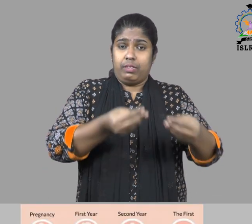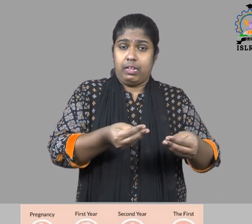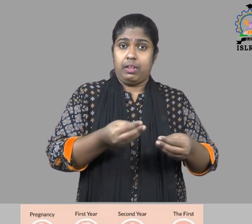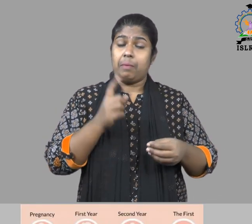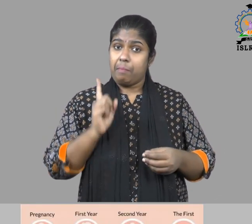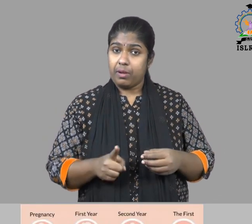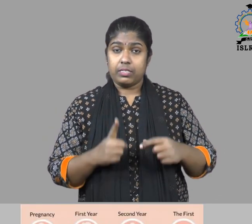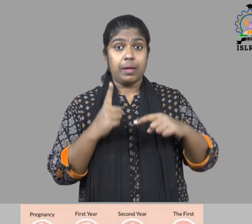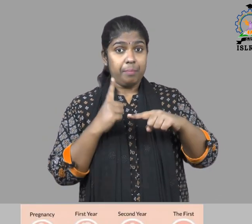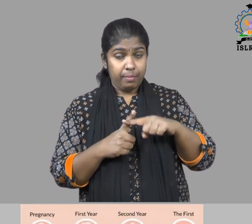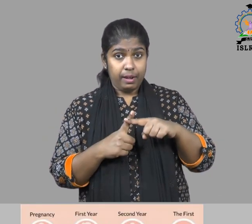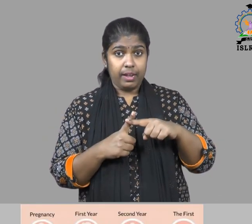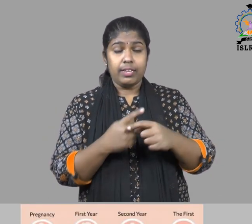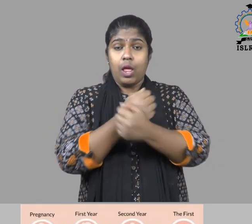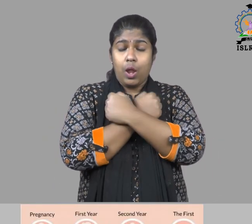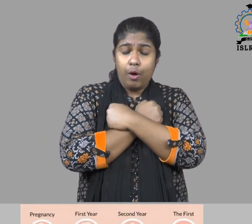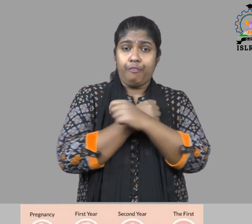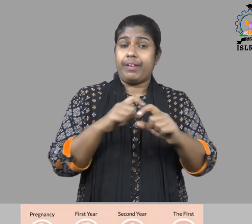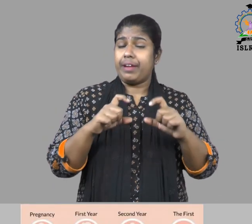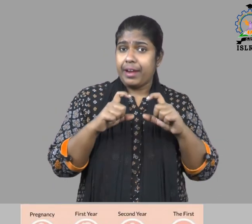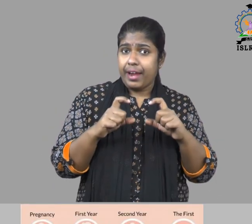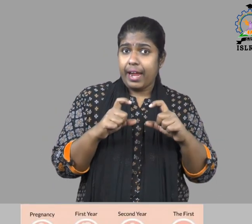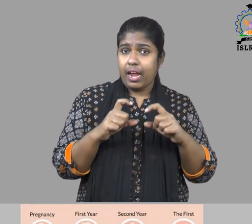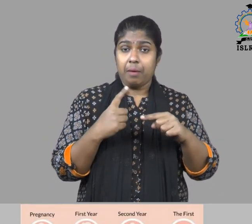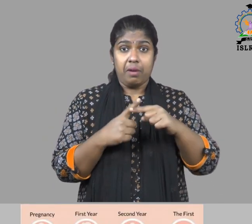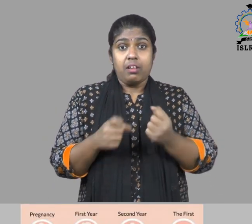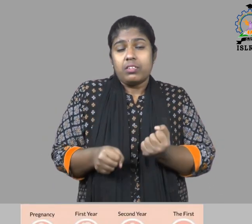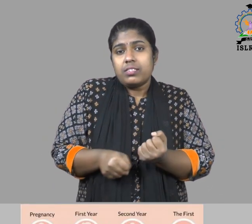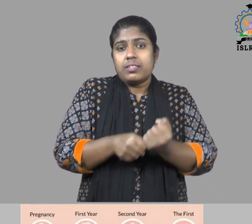Details of 1000 days is given here.